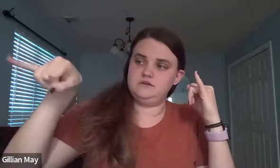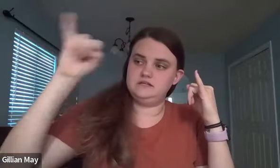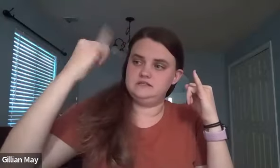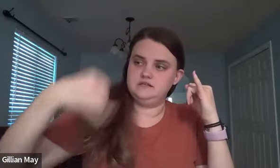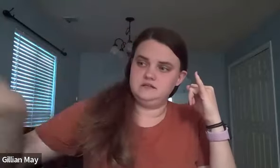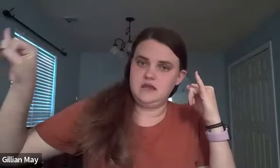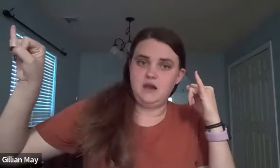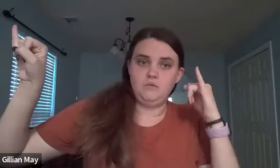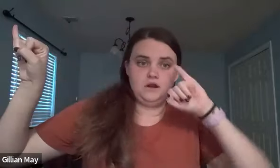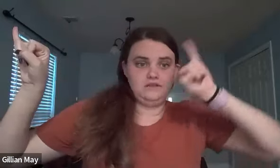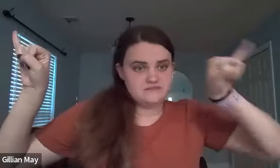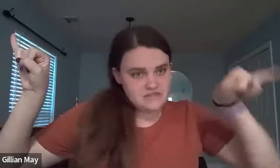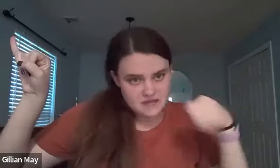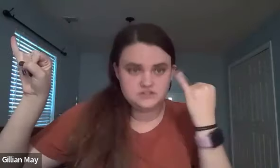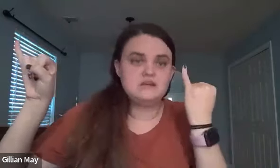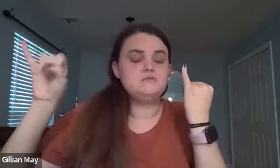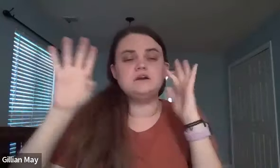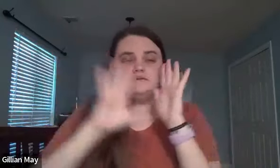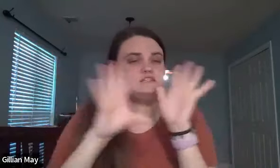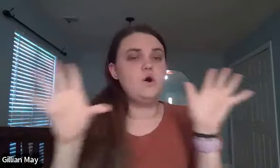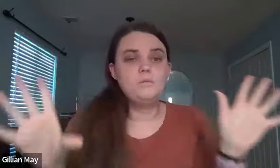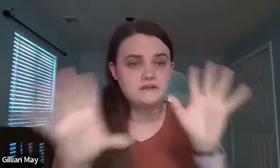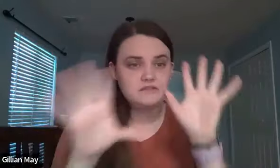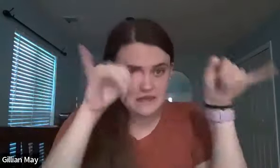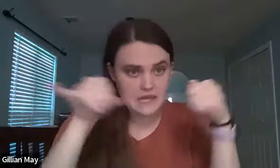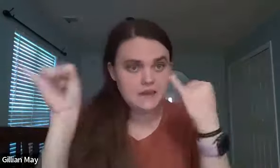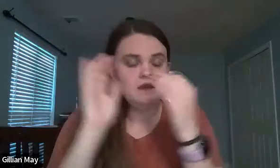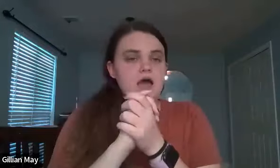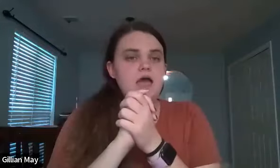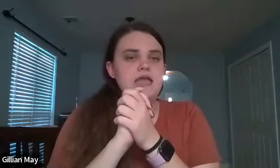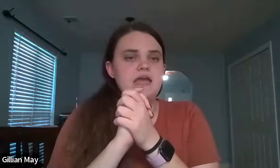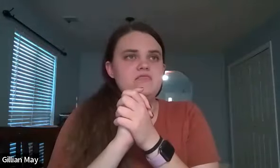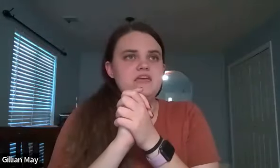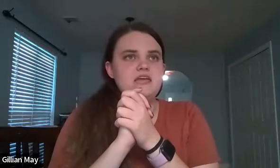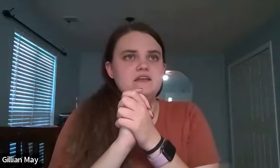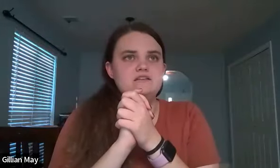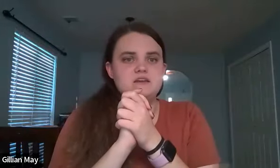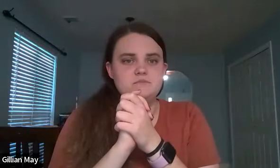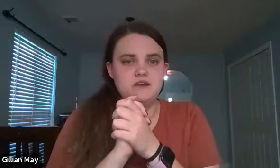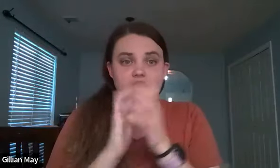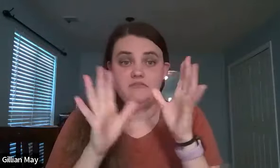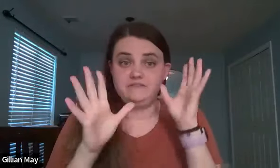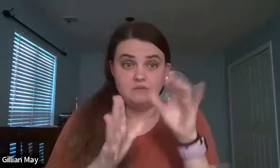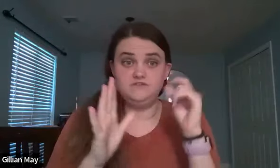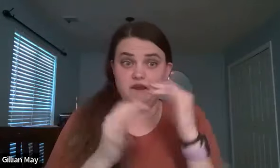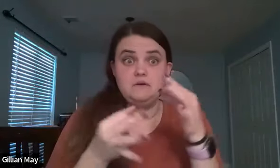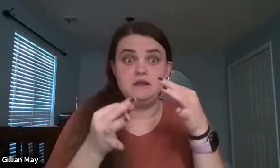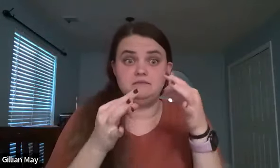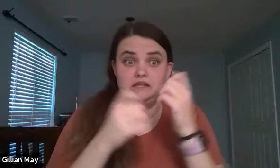it outward, the left-handed had to do inward. It was this whole big thing. And then to come to find out, and that I was very clear